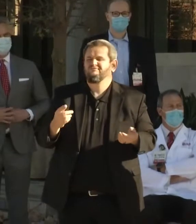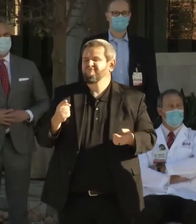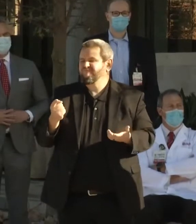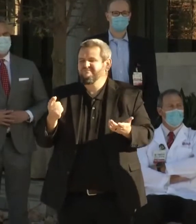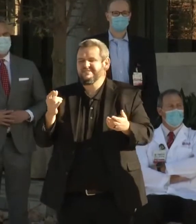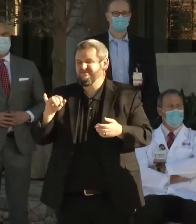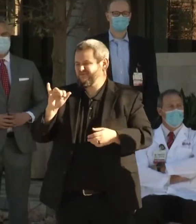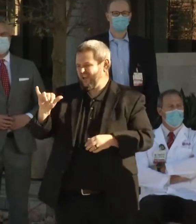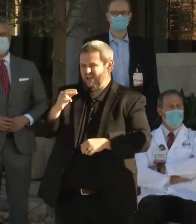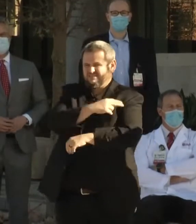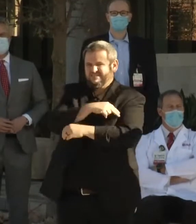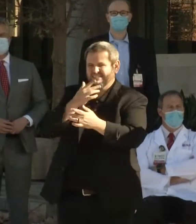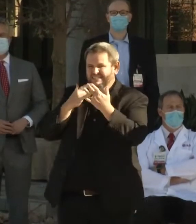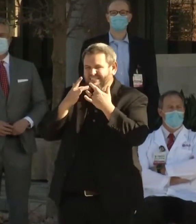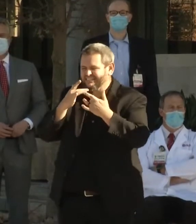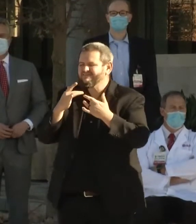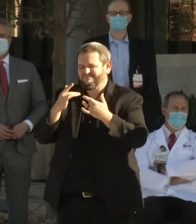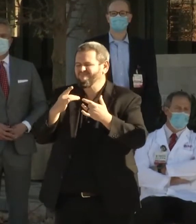beds available.